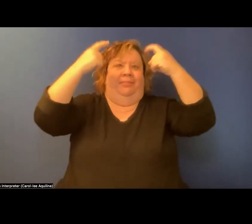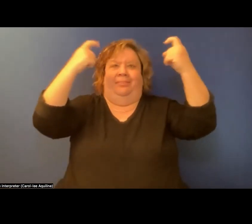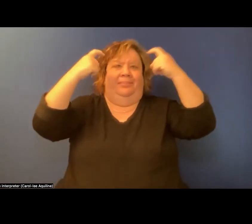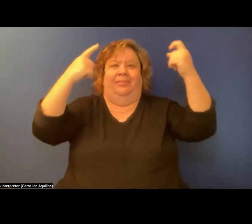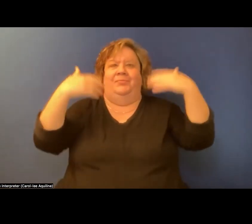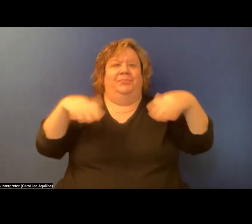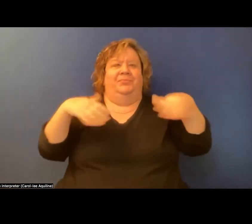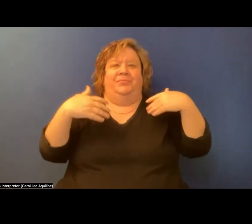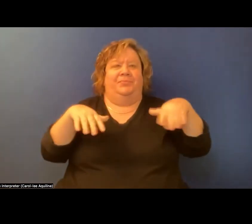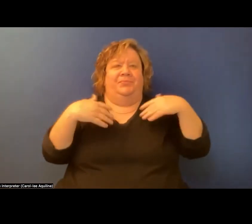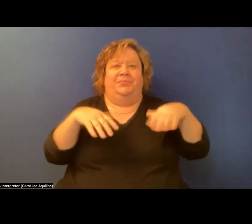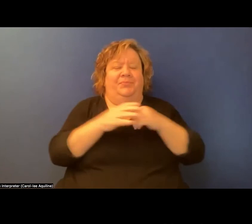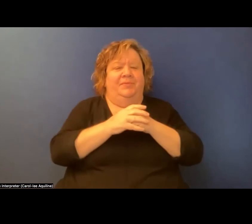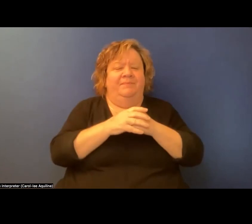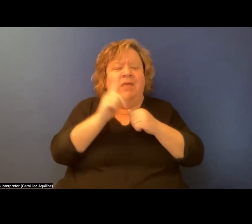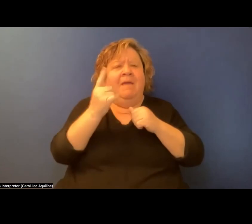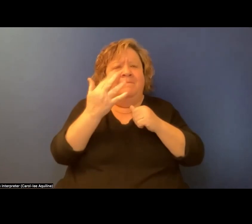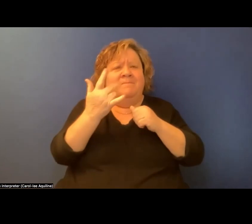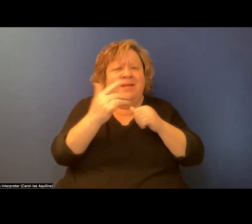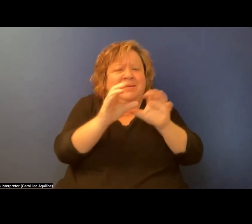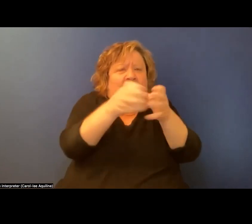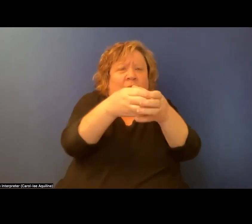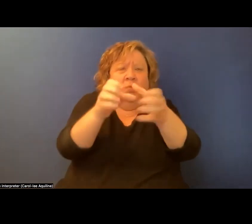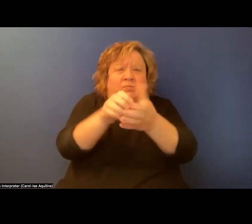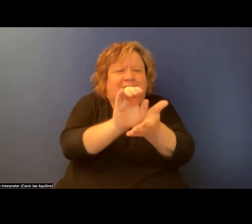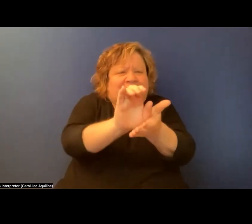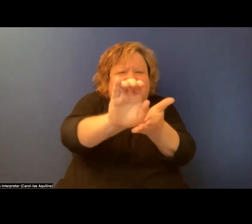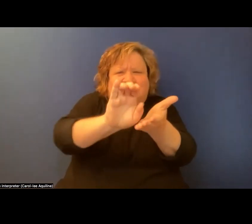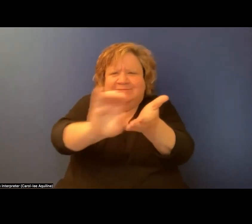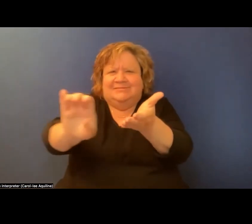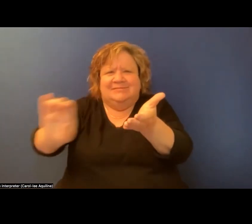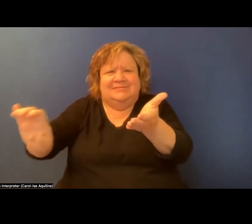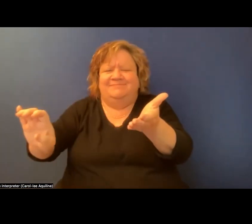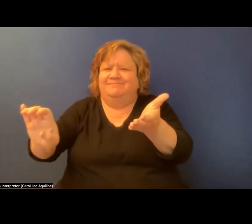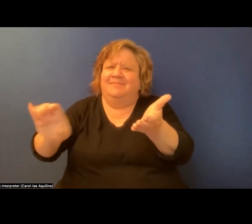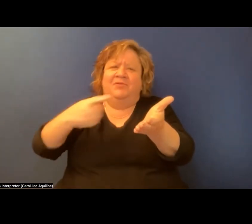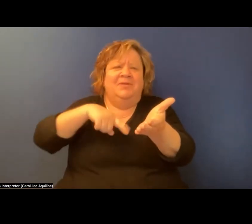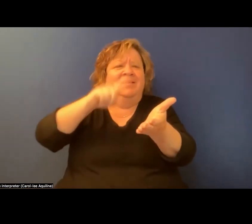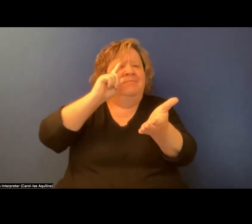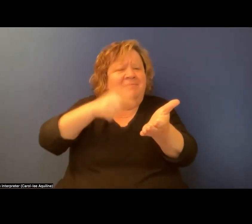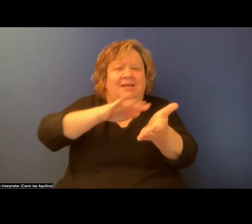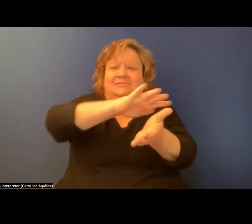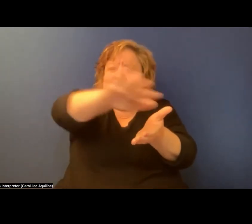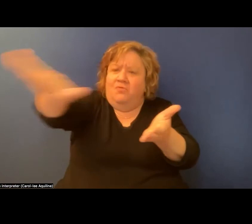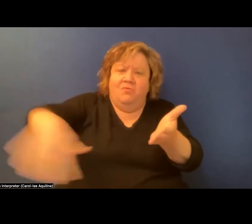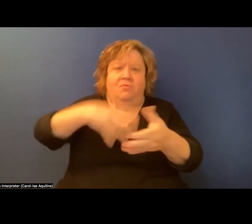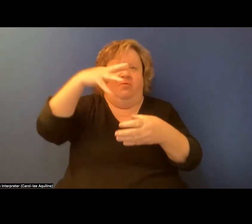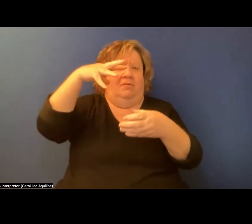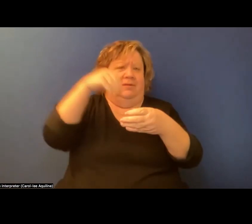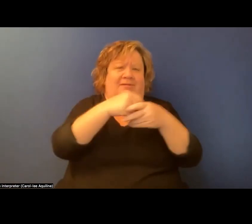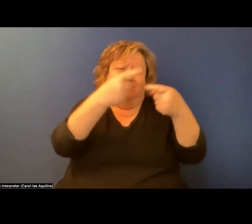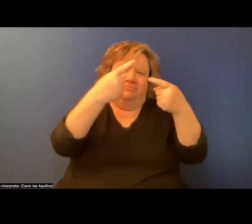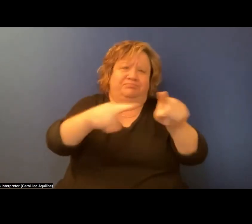also on that we need to discuss every spectrum of diversity. Finland is a member of Human Rights Council in Geneva this